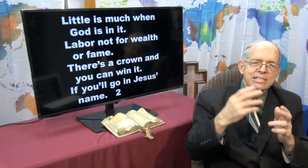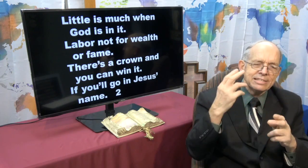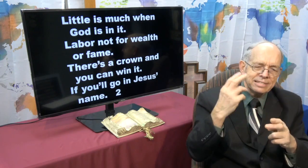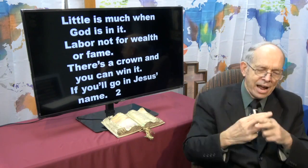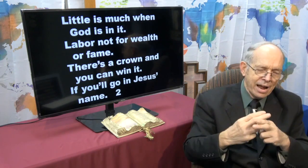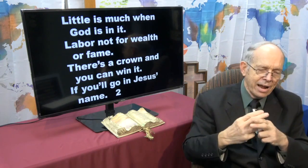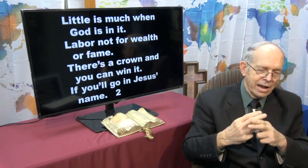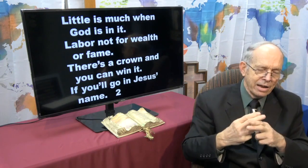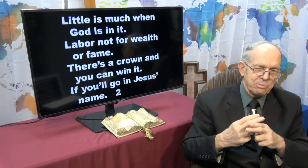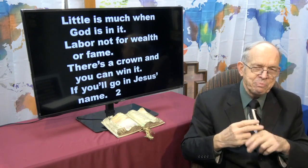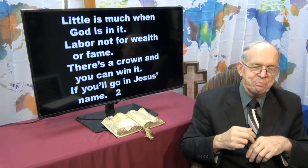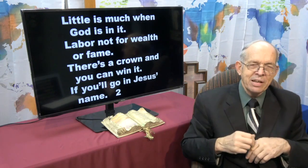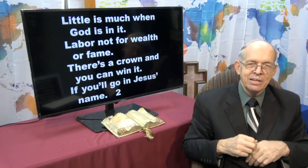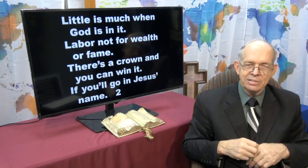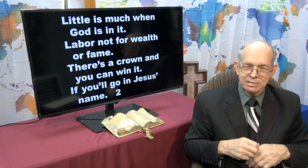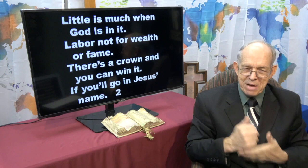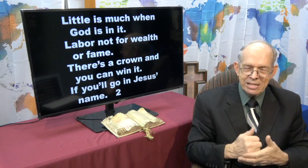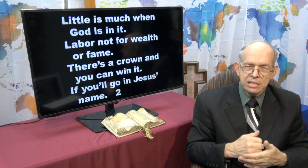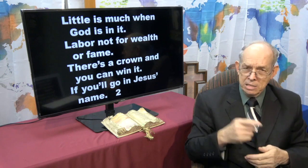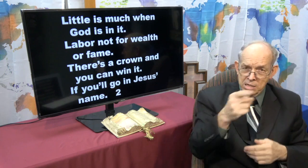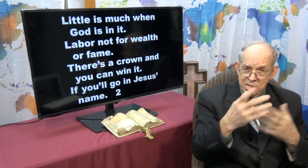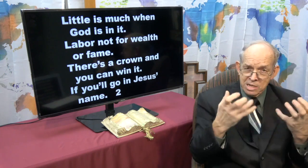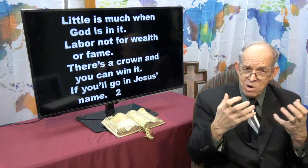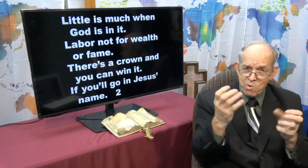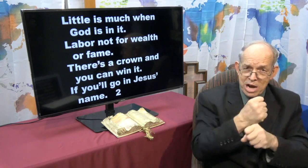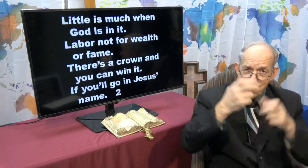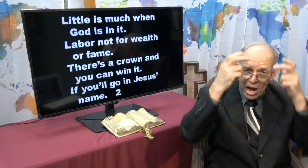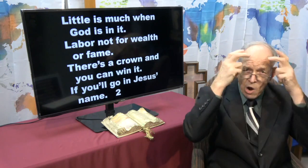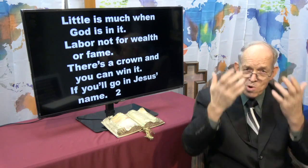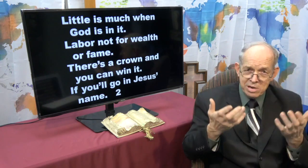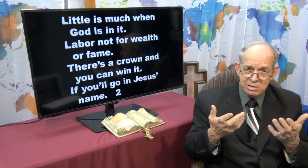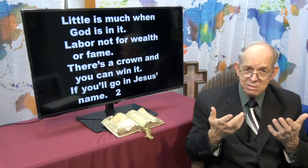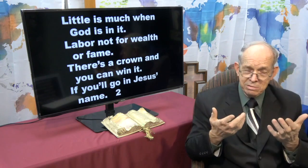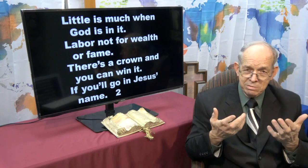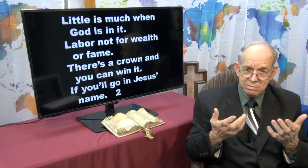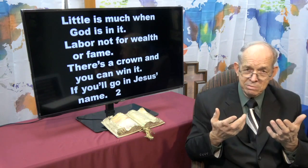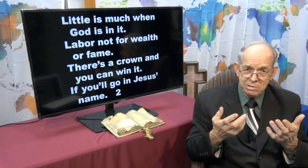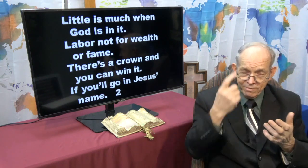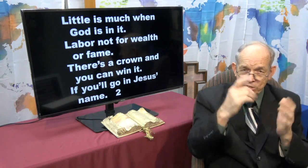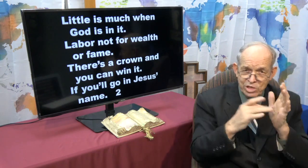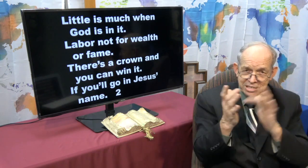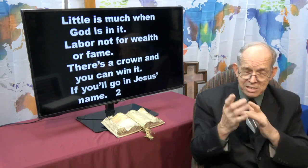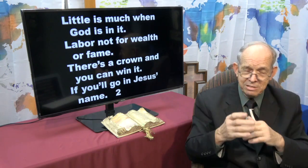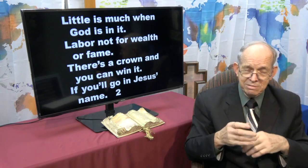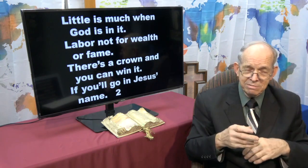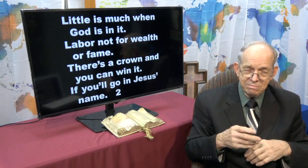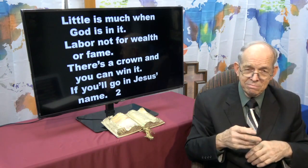Jesus' name. Man, you are very well, but Jesus,